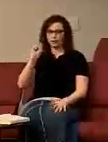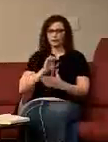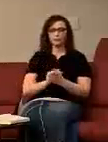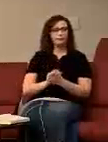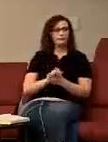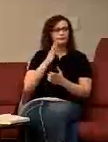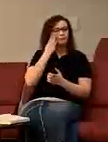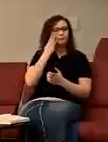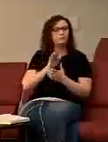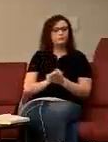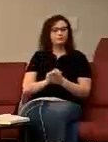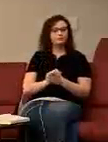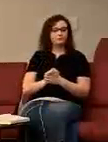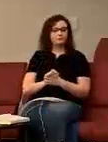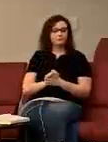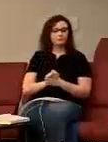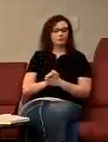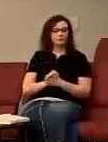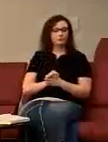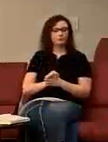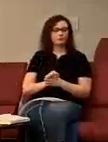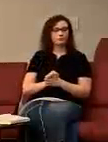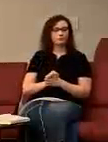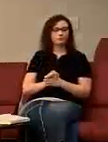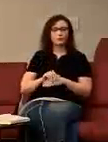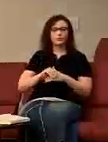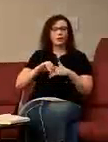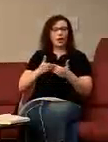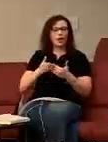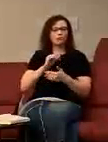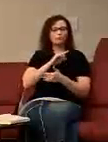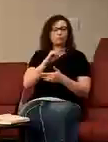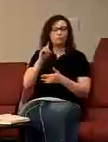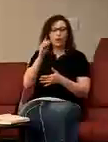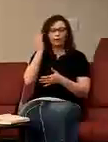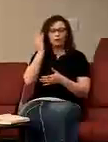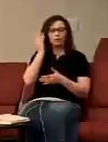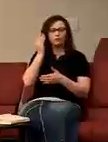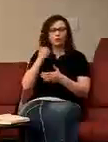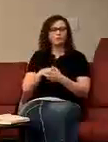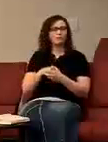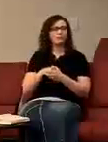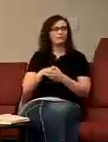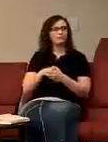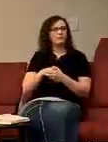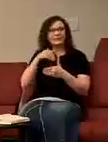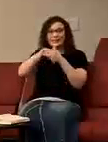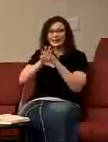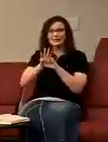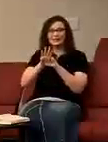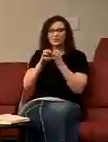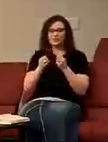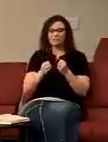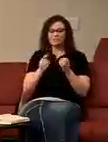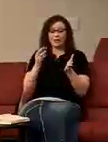relation to another cell. I mean, how do they know to get in this, or there's thousands of cells in